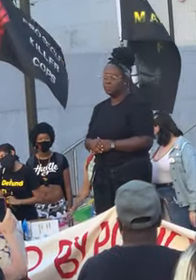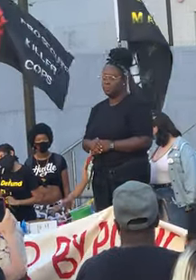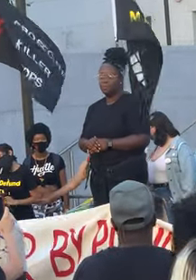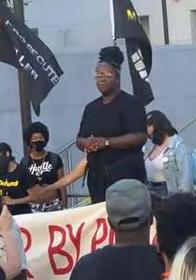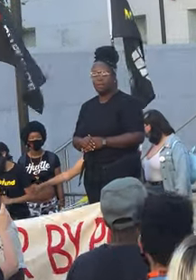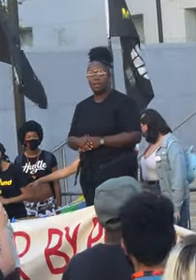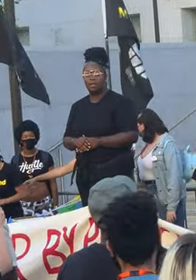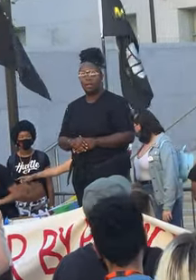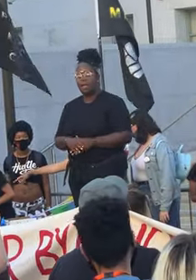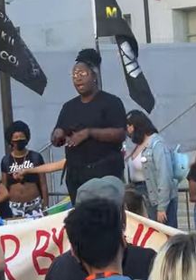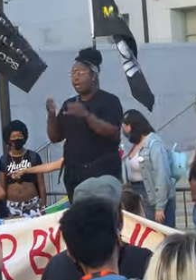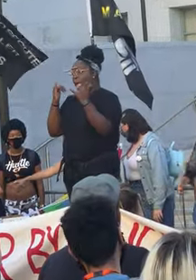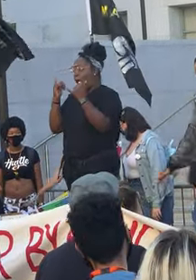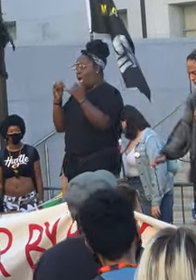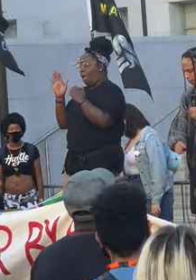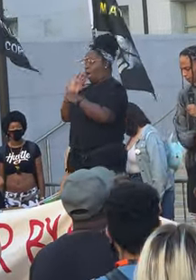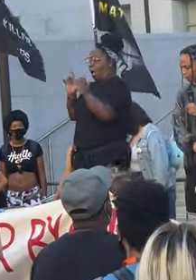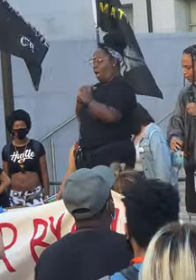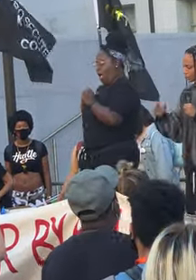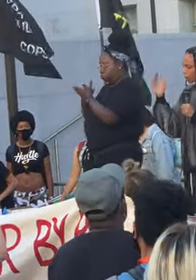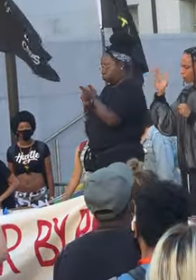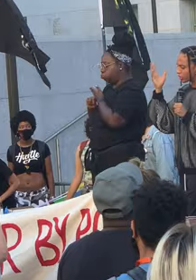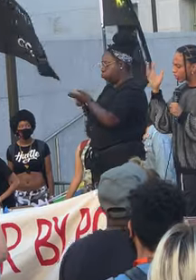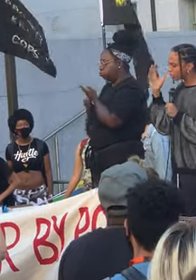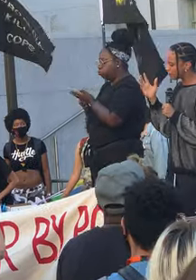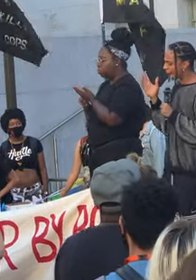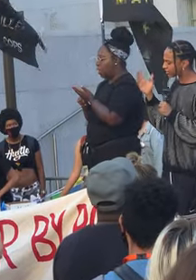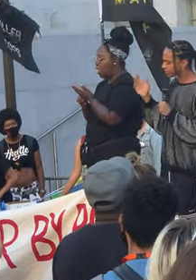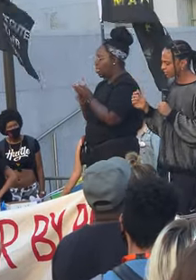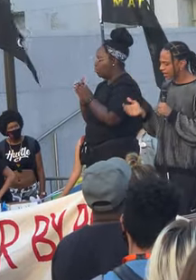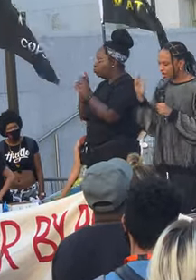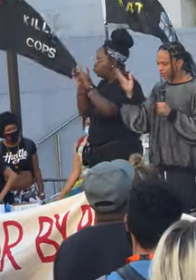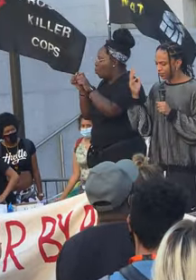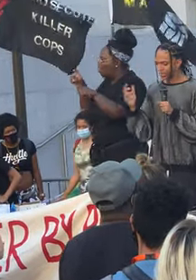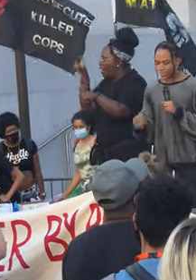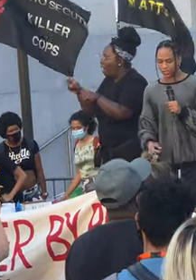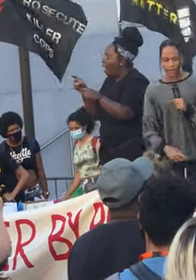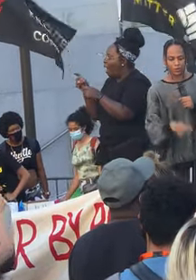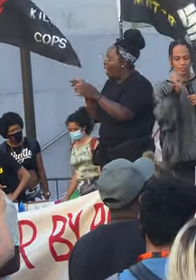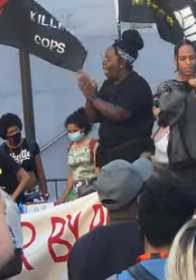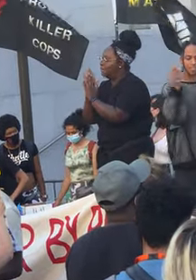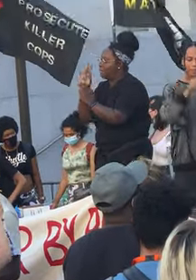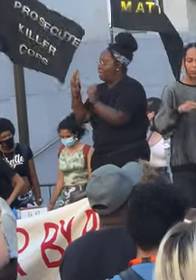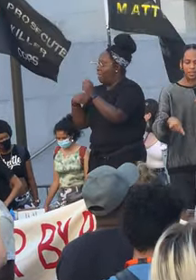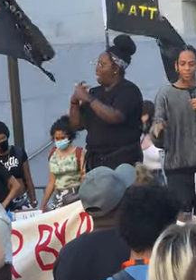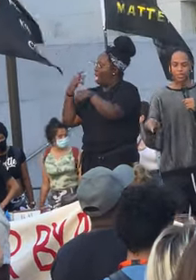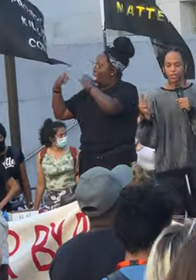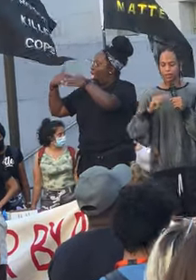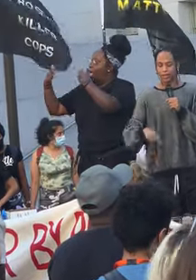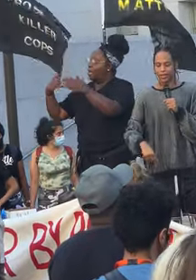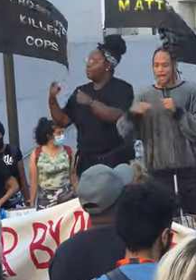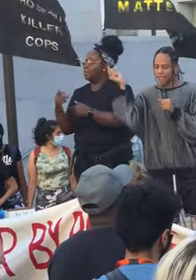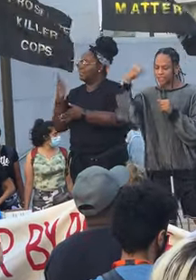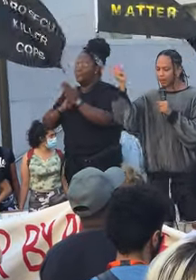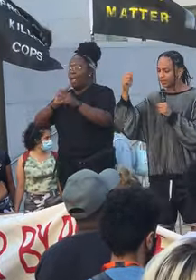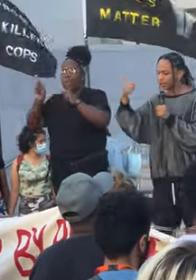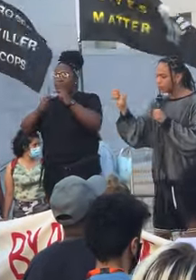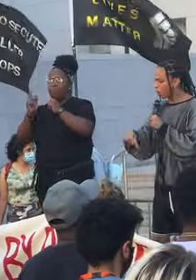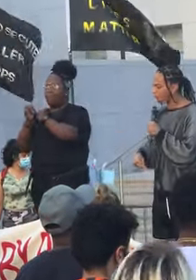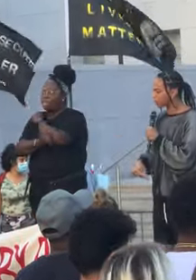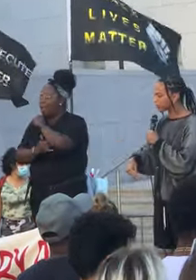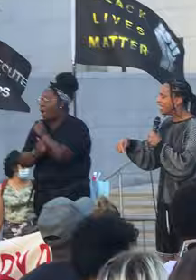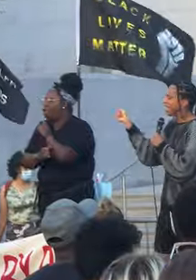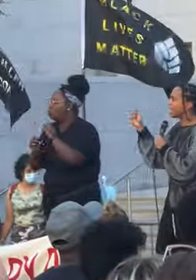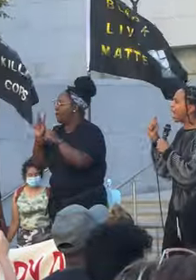Yeah. I was having a conversation. Because the question must be asked 7 years later. You see, some people in this country and some people in